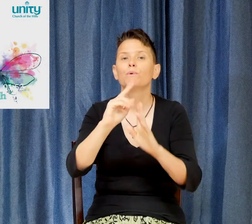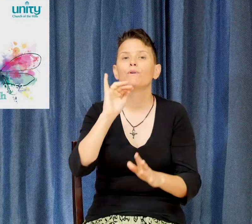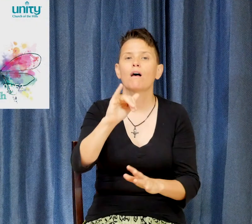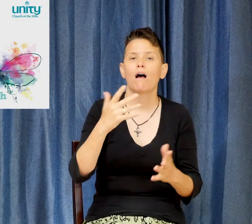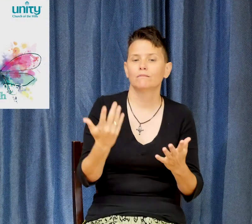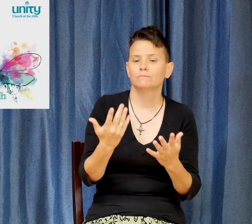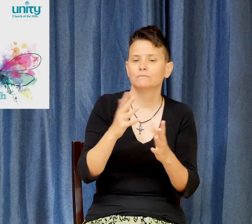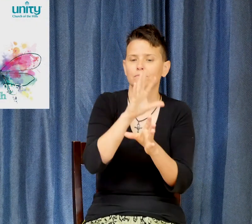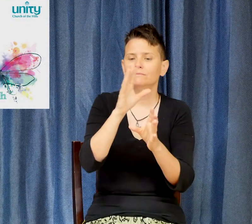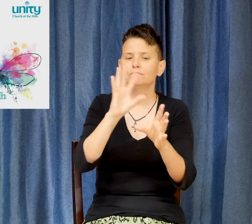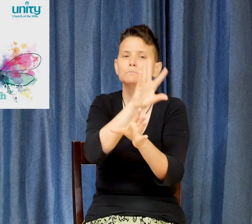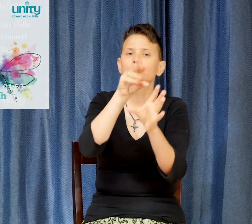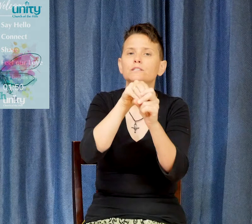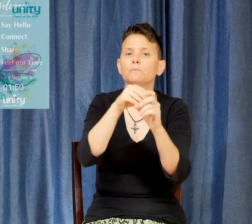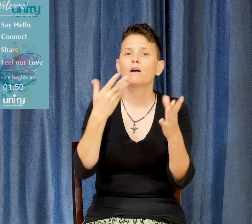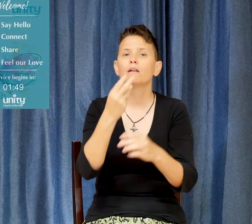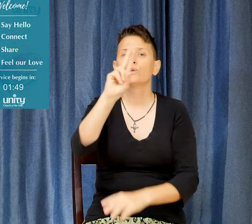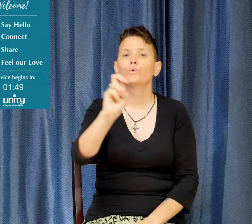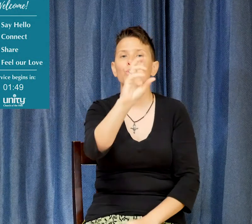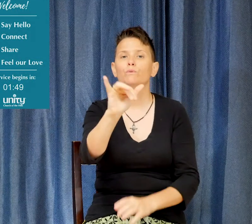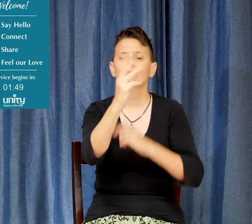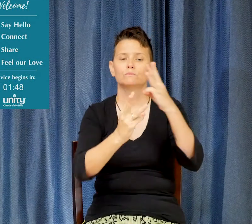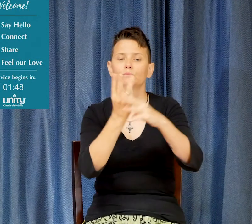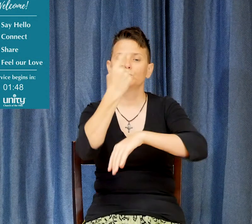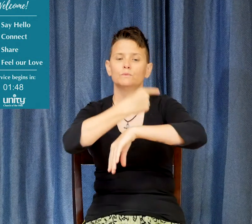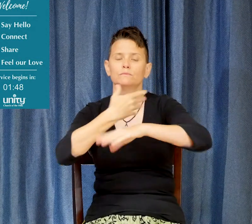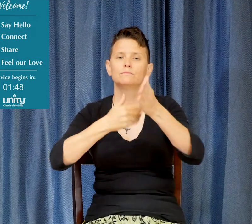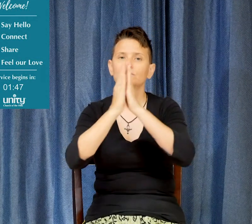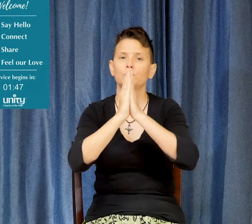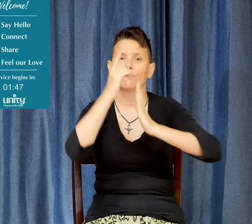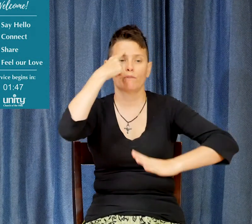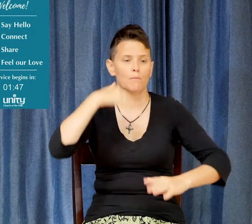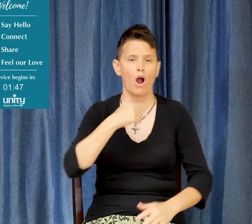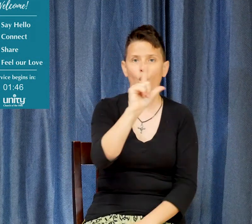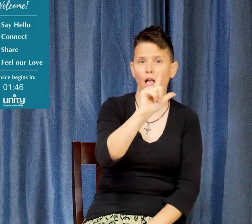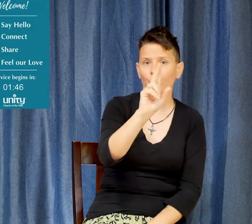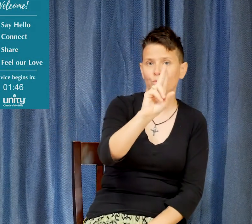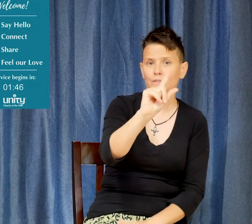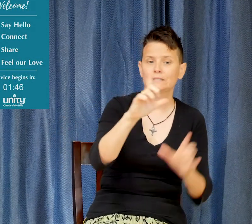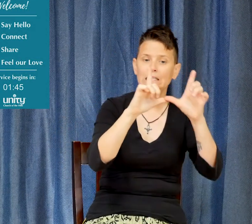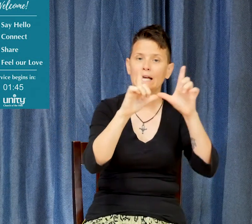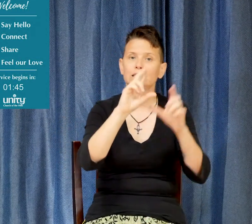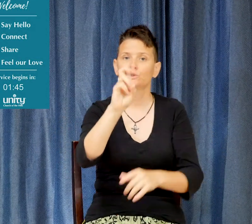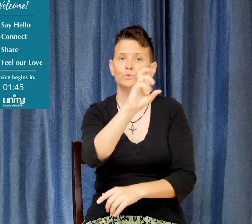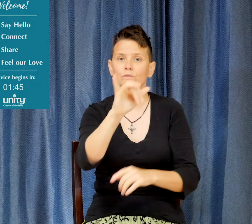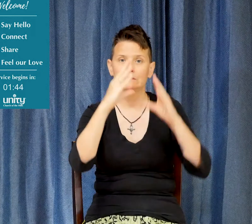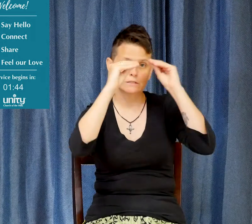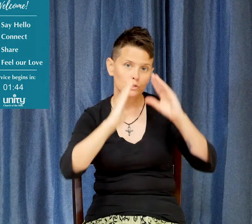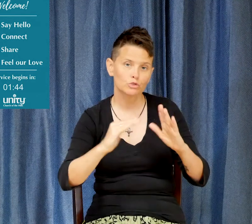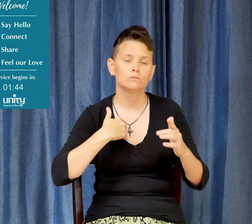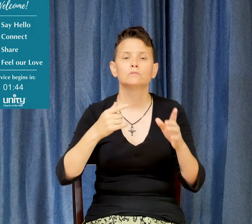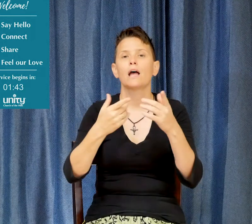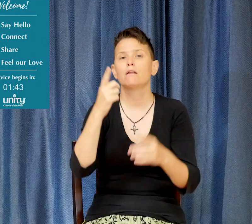World Day of Prayer. From our prayer chaplains and licensed Unity teachers to our laity, and to Dr. Paul Hubbard,